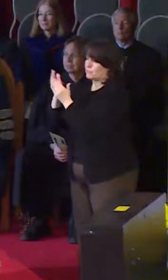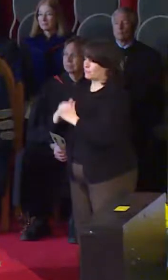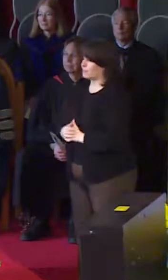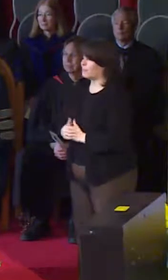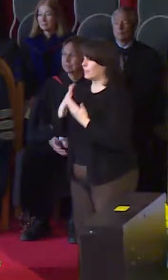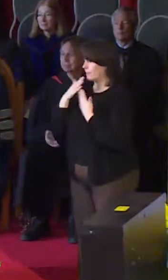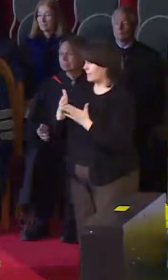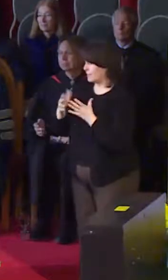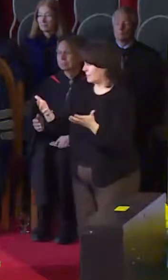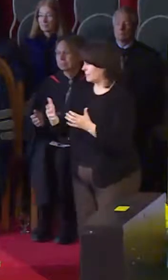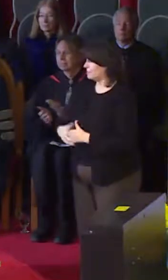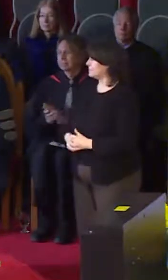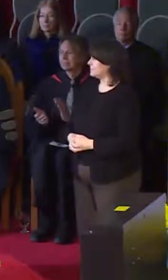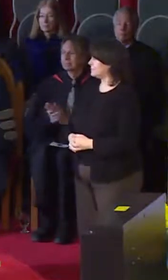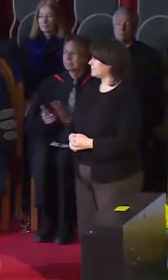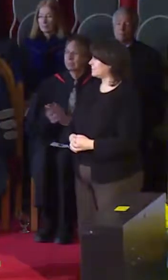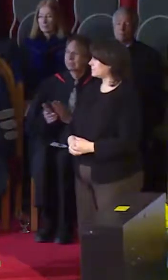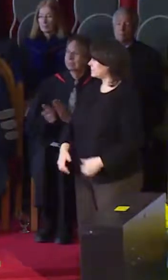much.